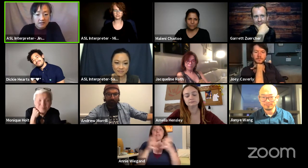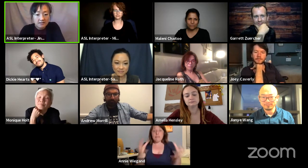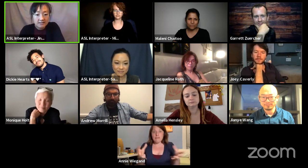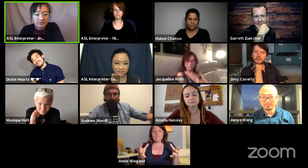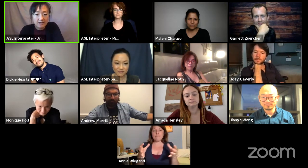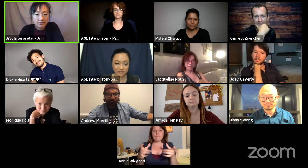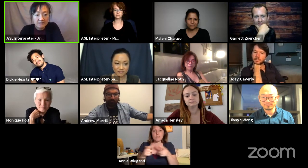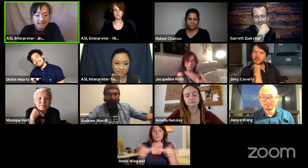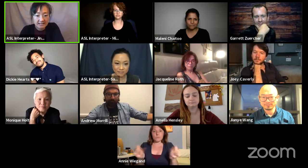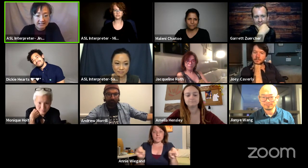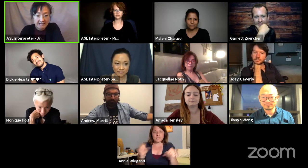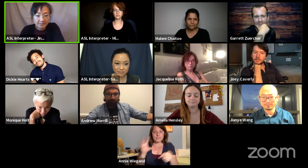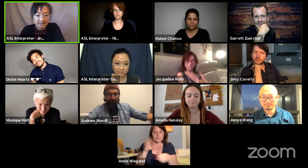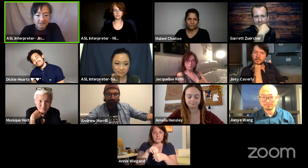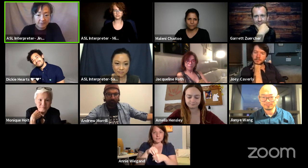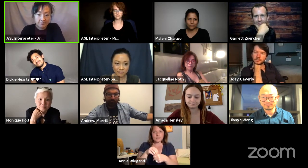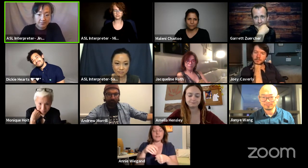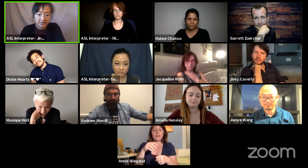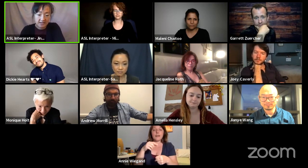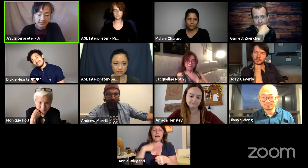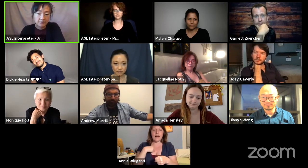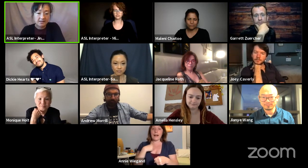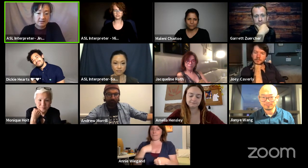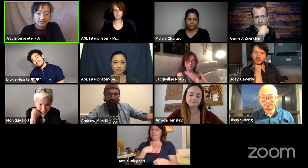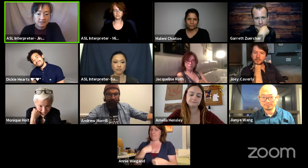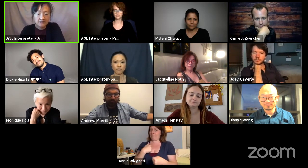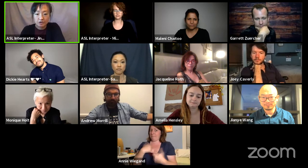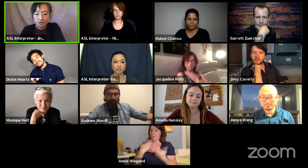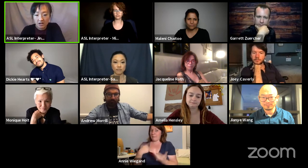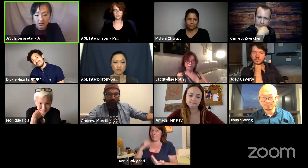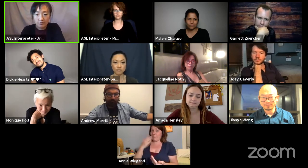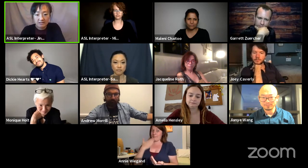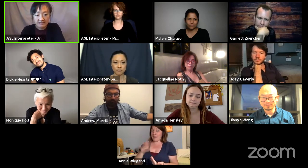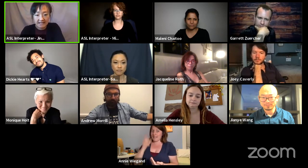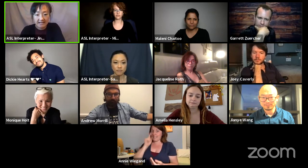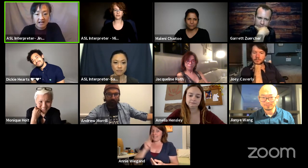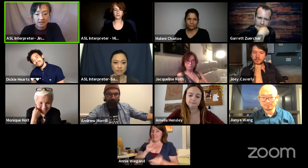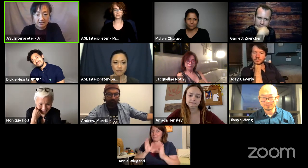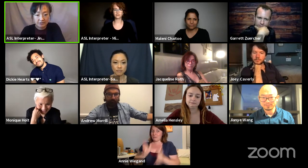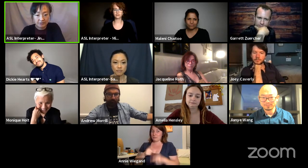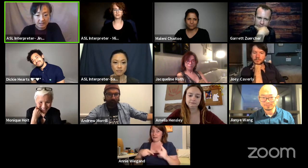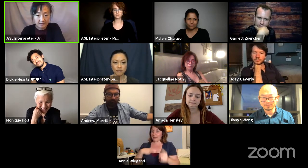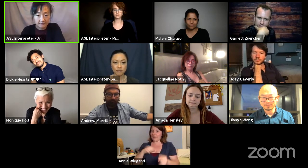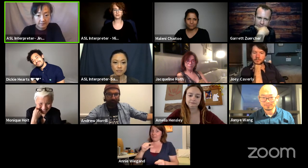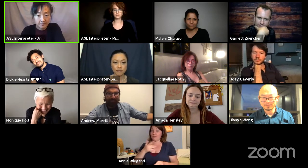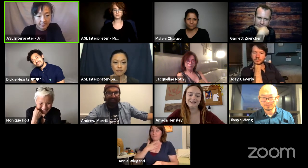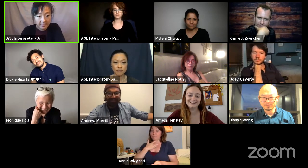So the linguistics aspect of the play, there's strong linguistic elements to it.